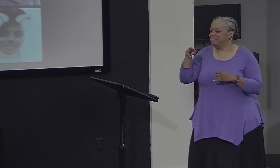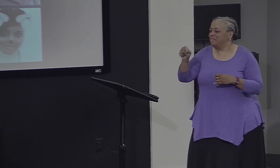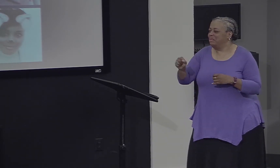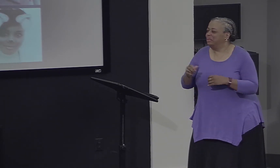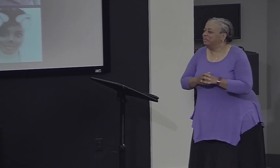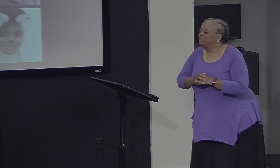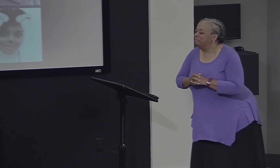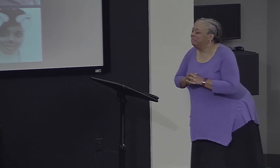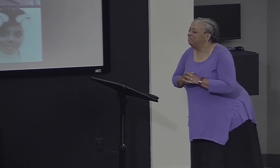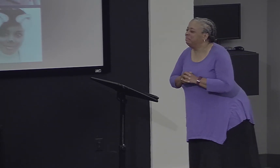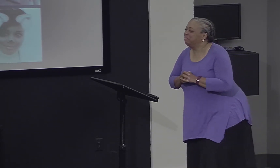I'm Candace Barnes.